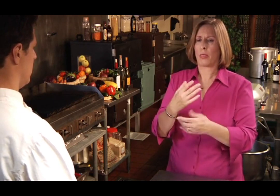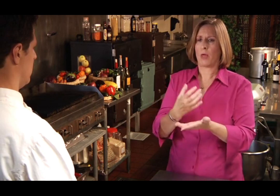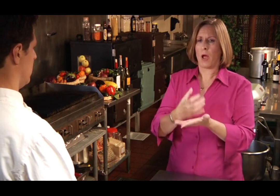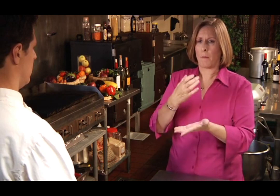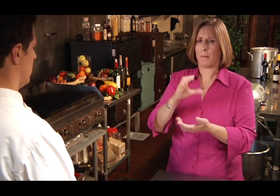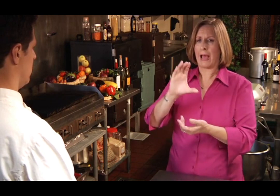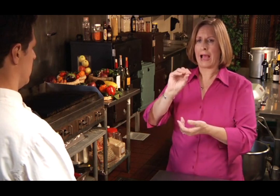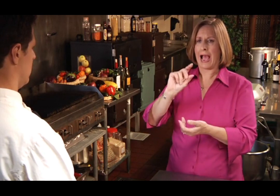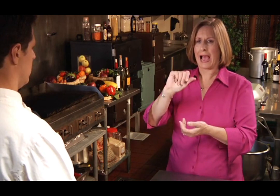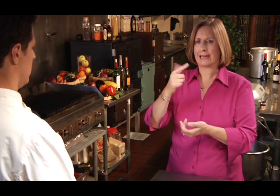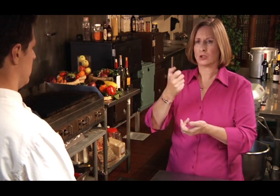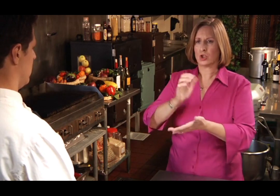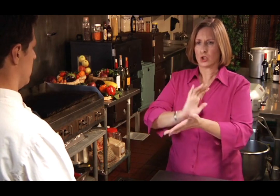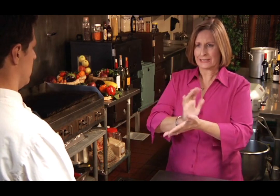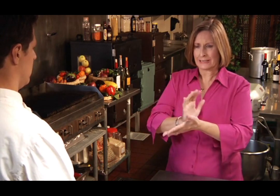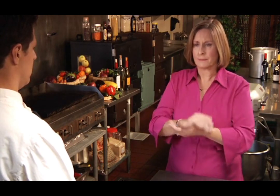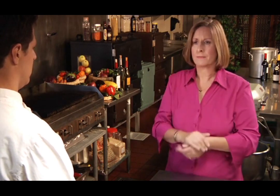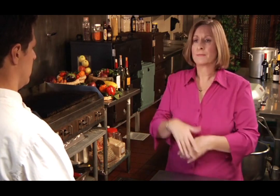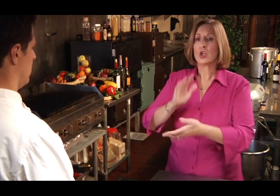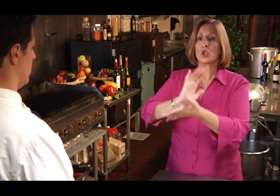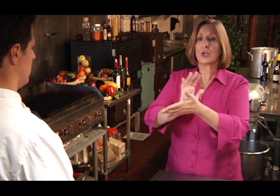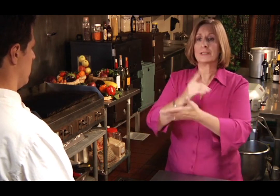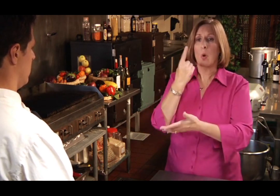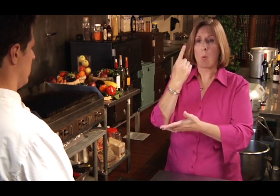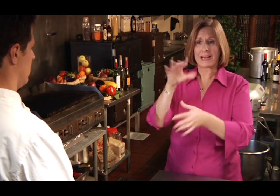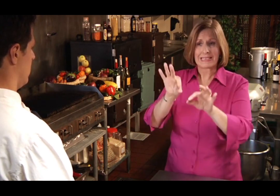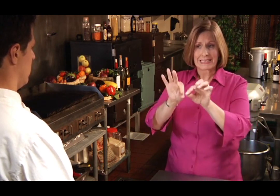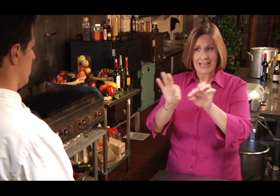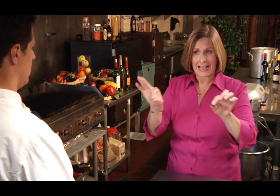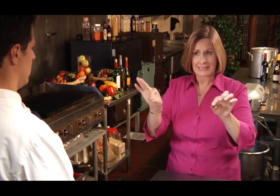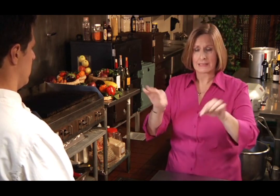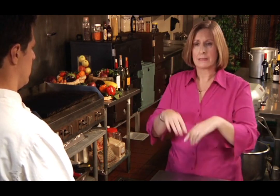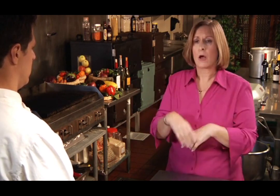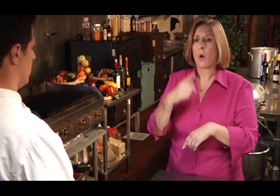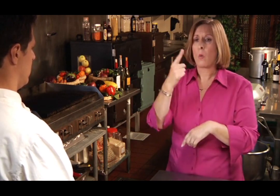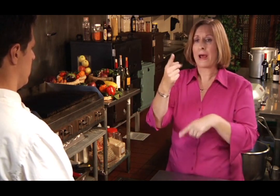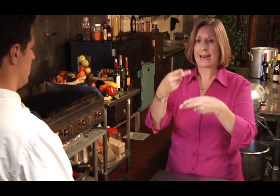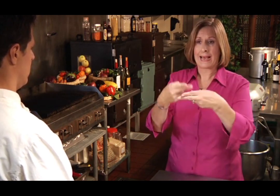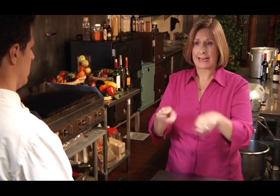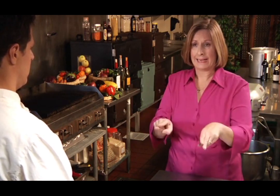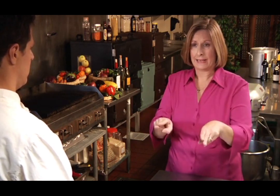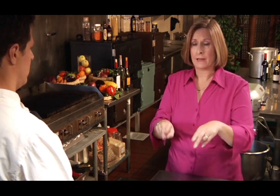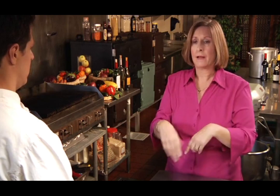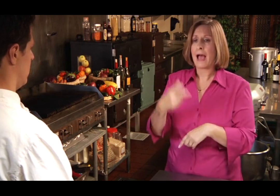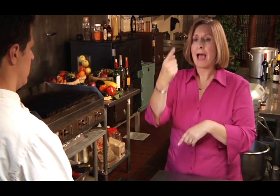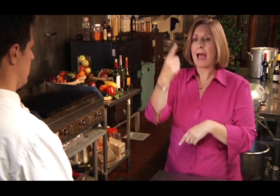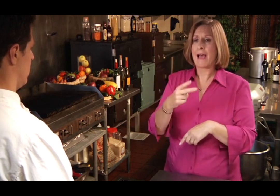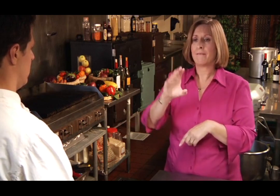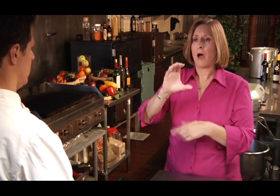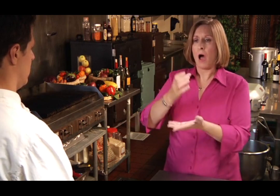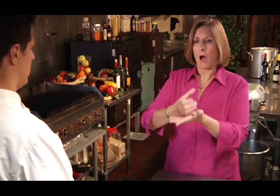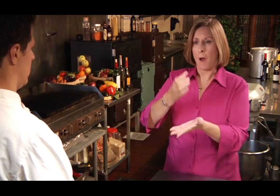1/4 cup of cottage cheese, 1 slice of cheese, 1 egg, or 1/2 cup cooked beans.